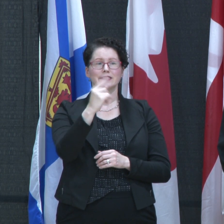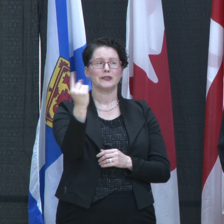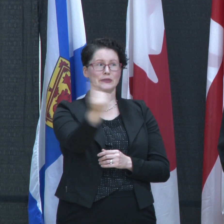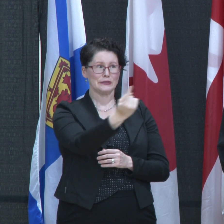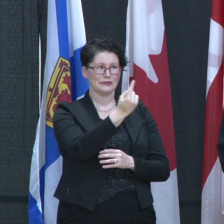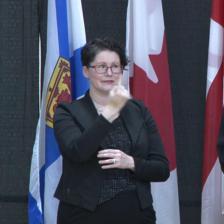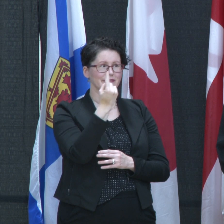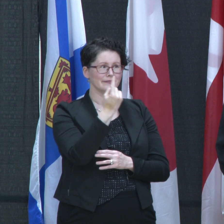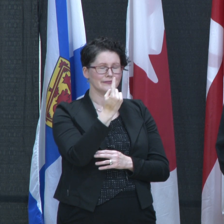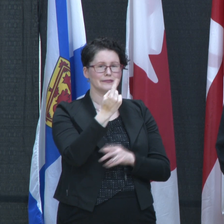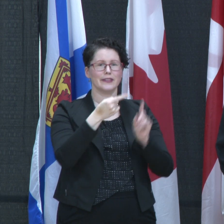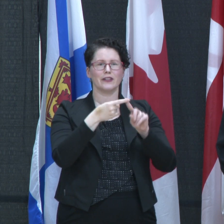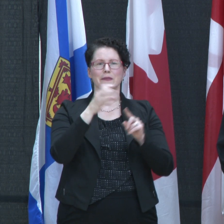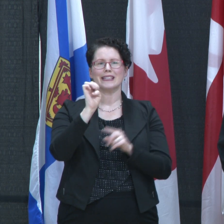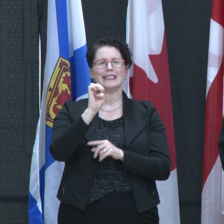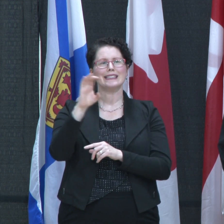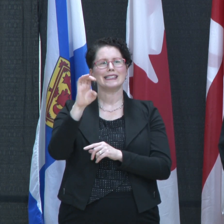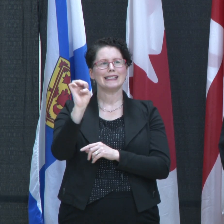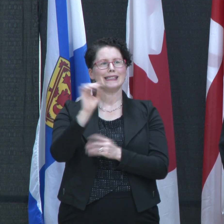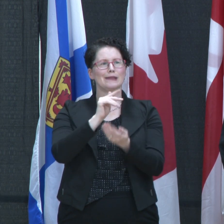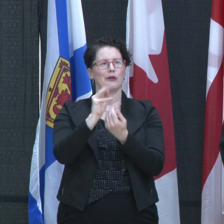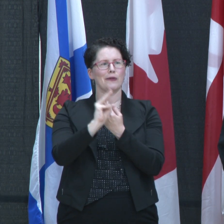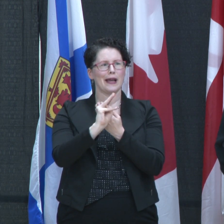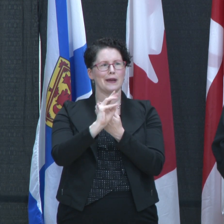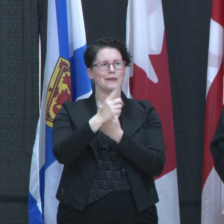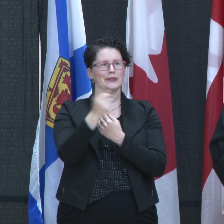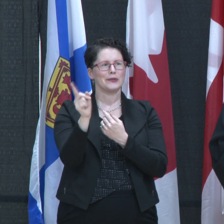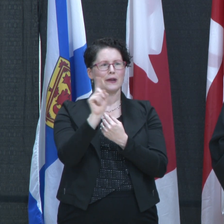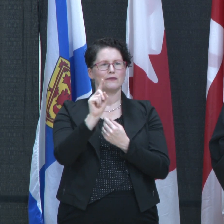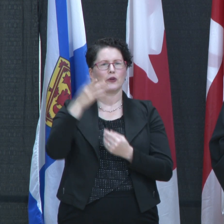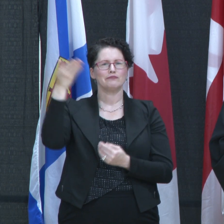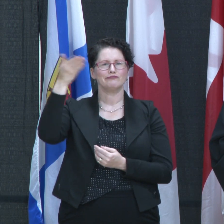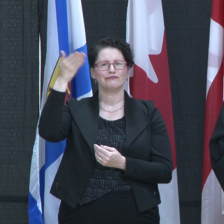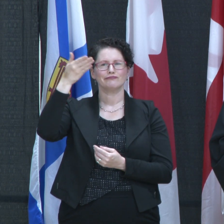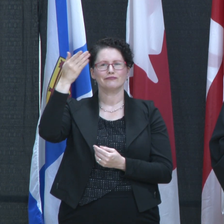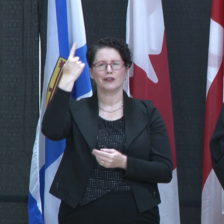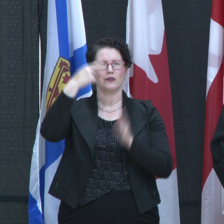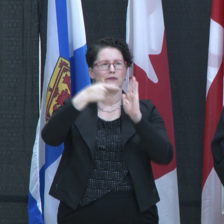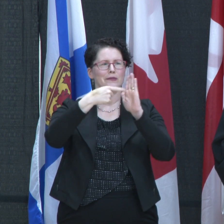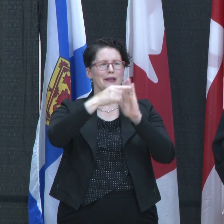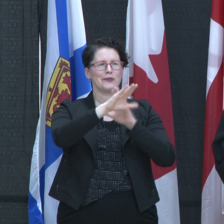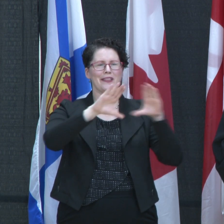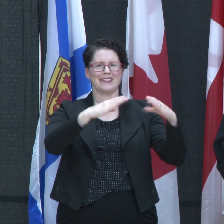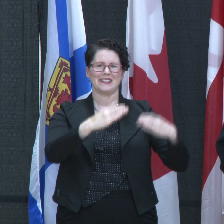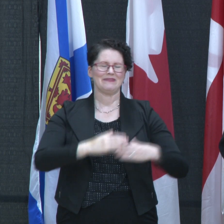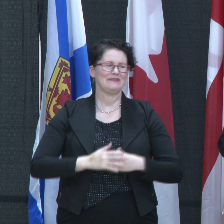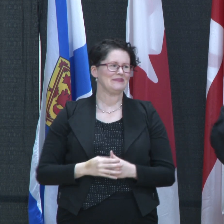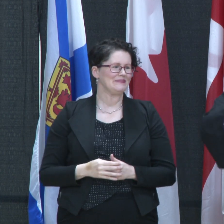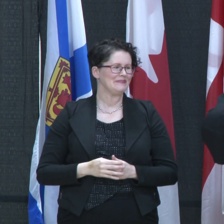in Early Childhood Education, to come forward and present the Valedictory Address for our convocation.